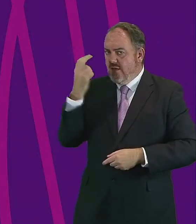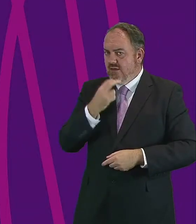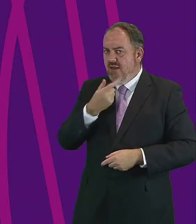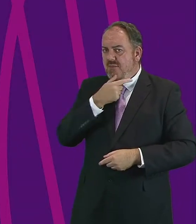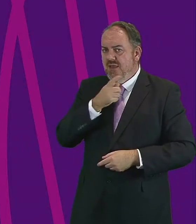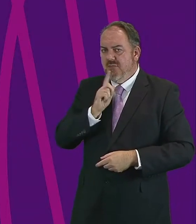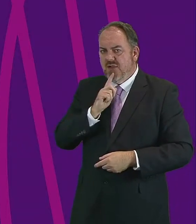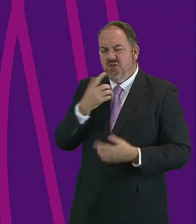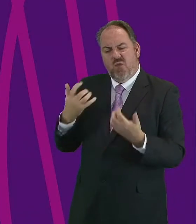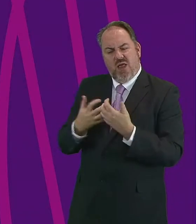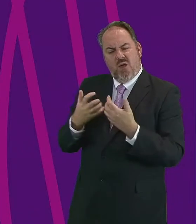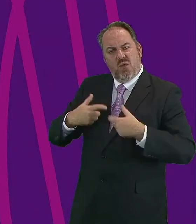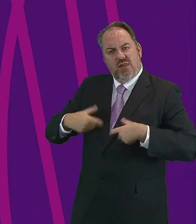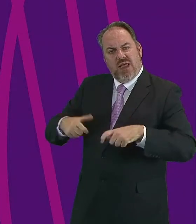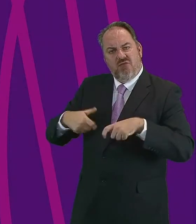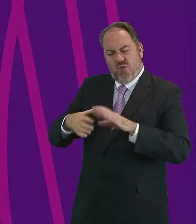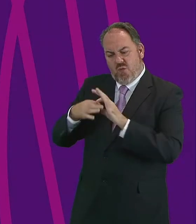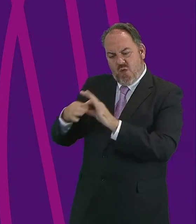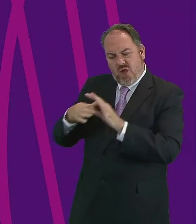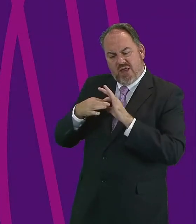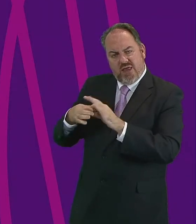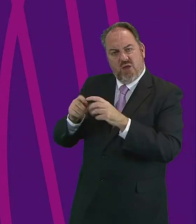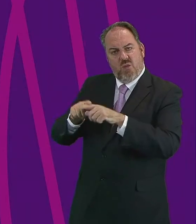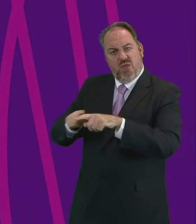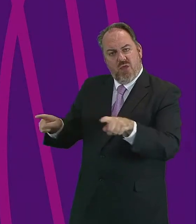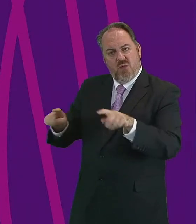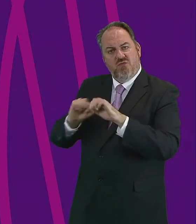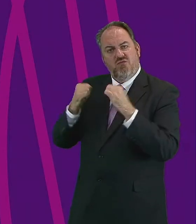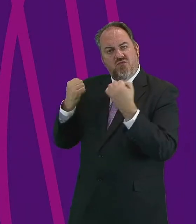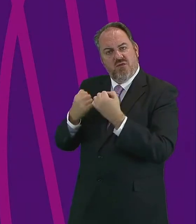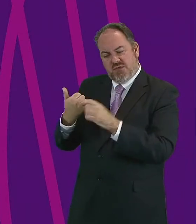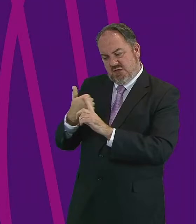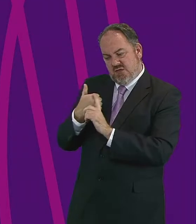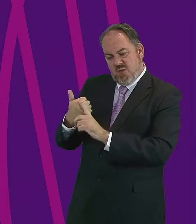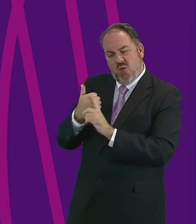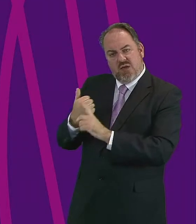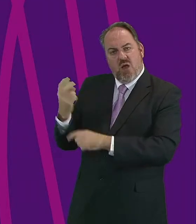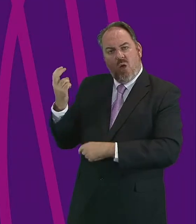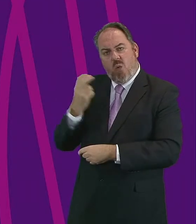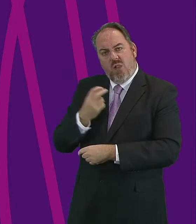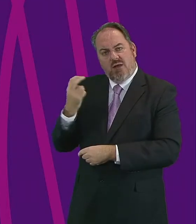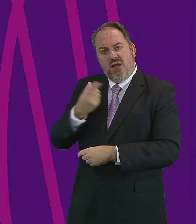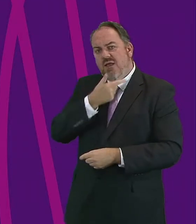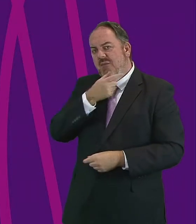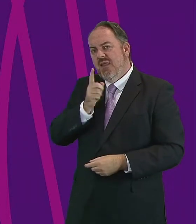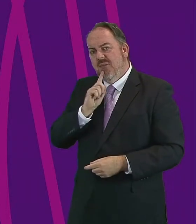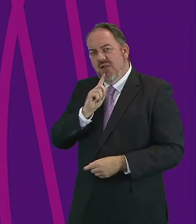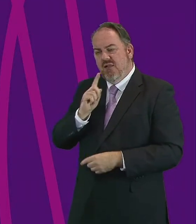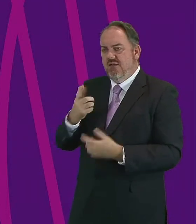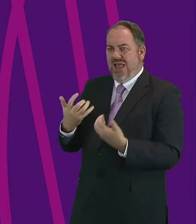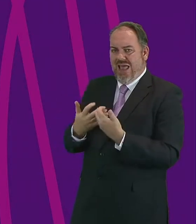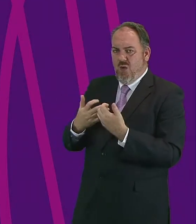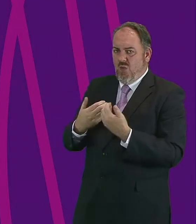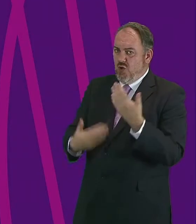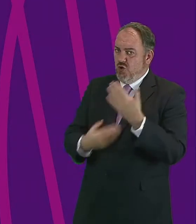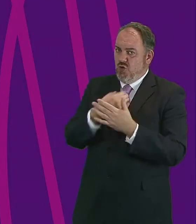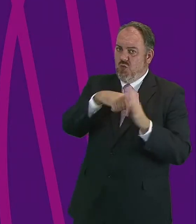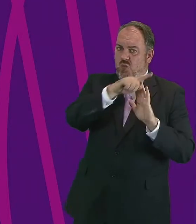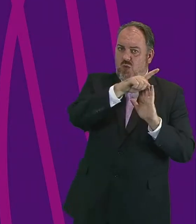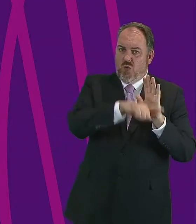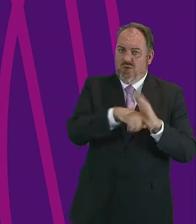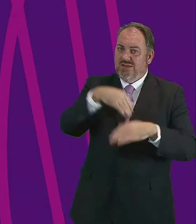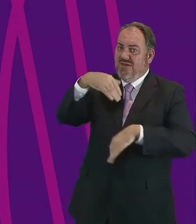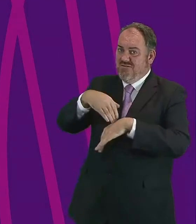with organisations and groups supporting older people on the impact of this legislation? Cabinet